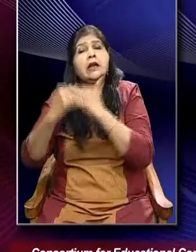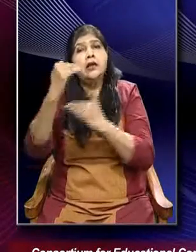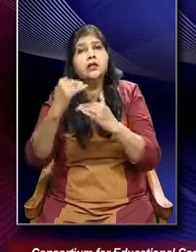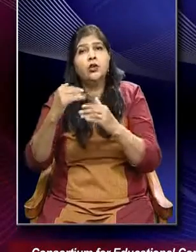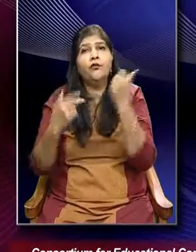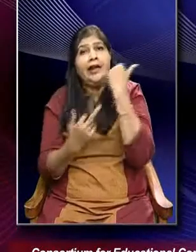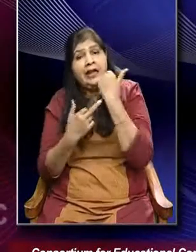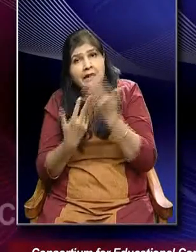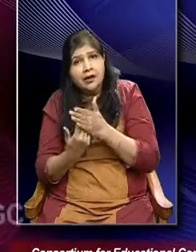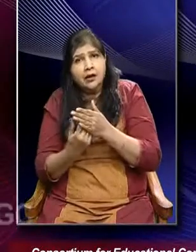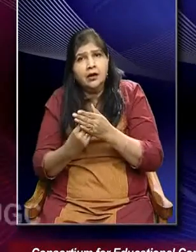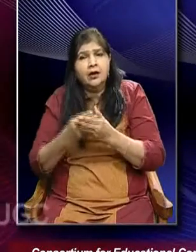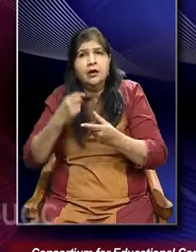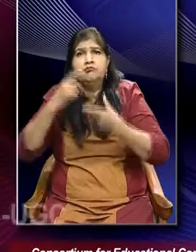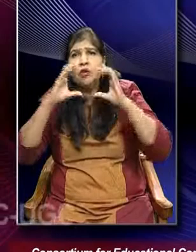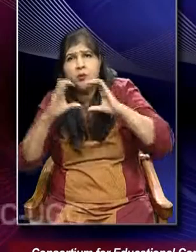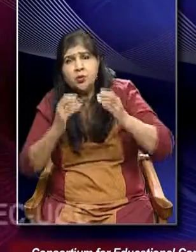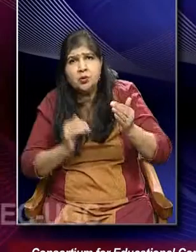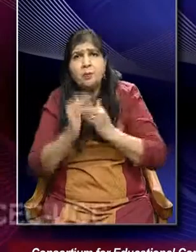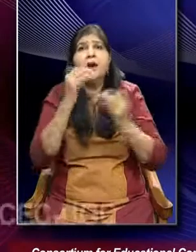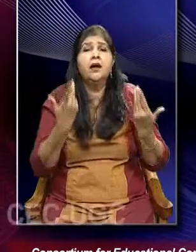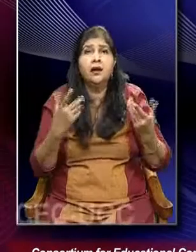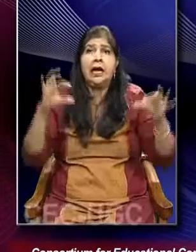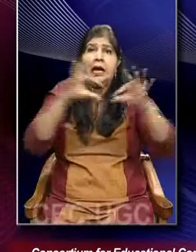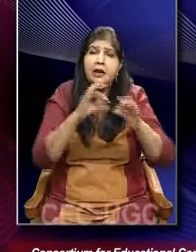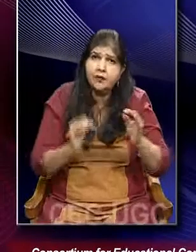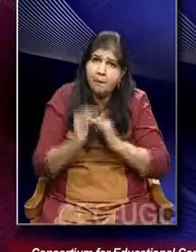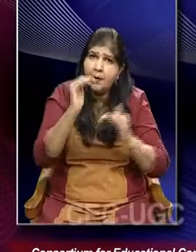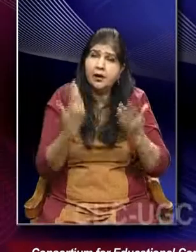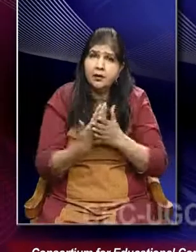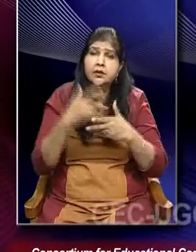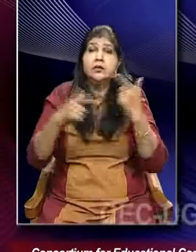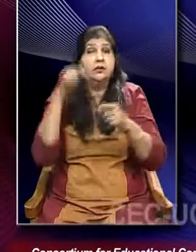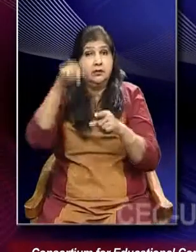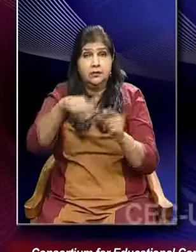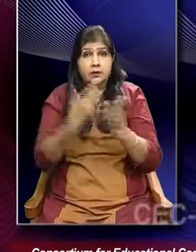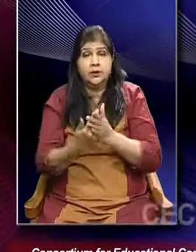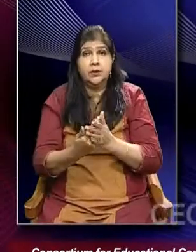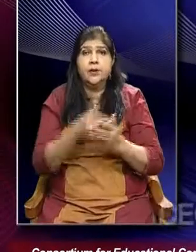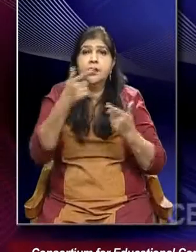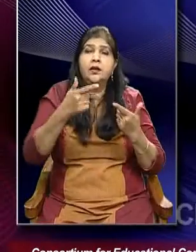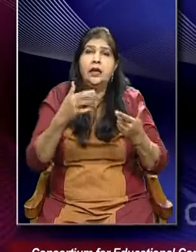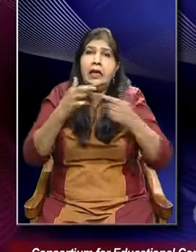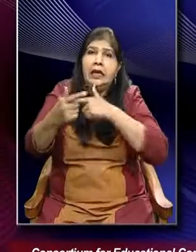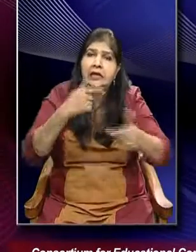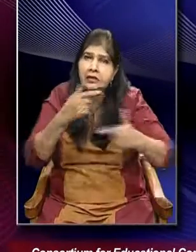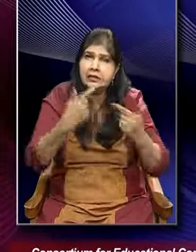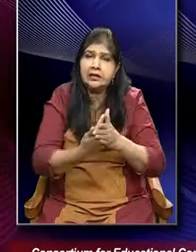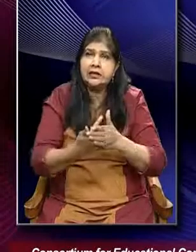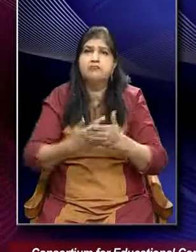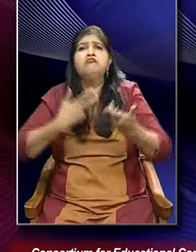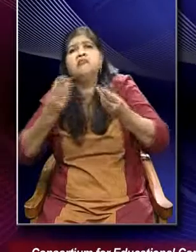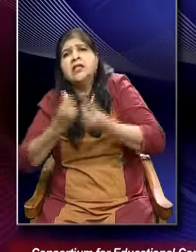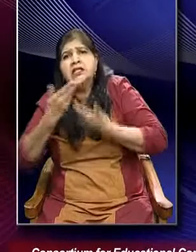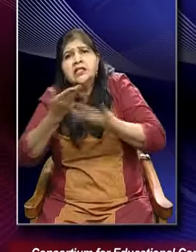technology, rampant communication, connectivity, there has been interchange,